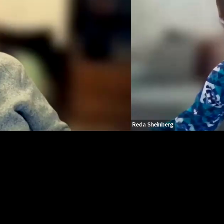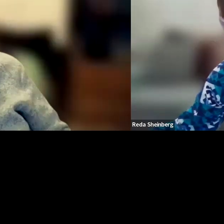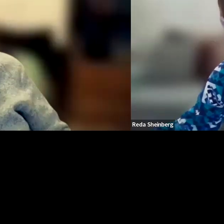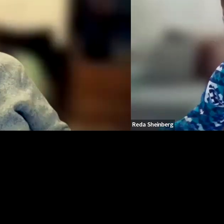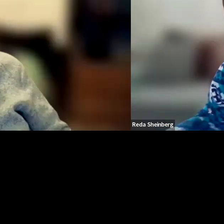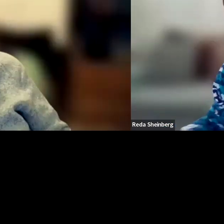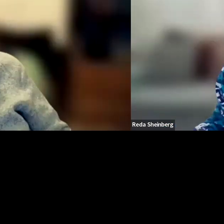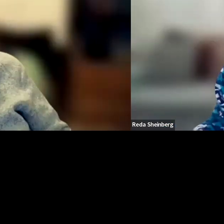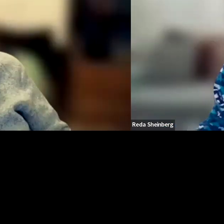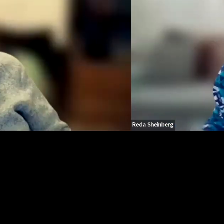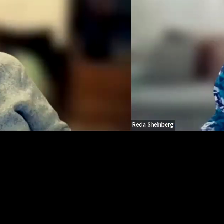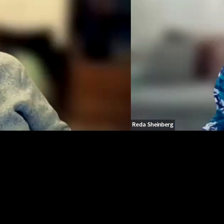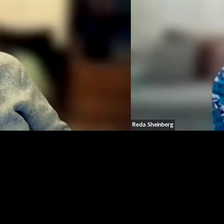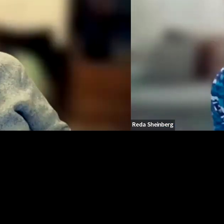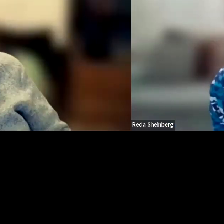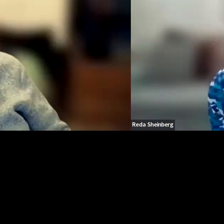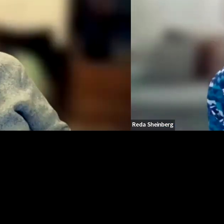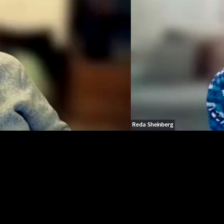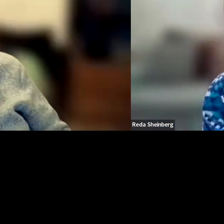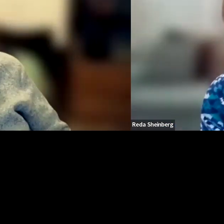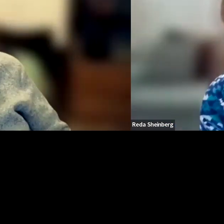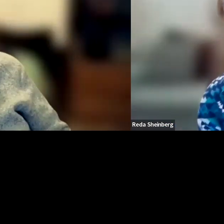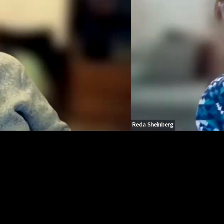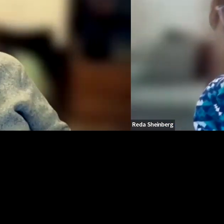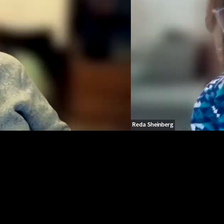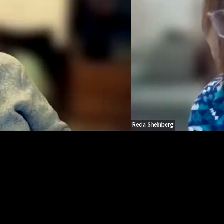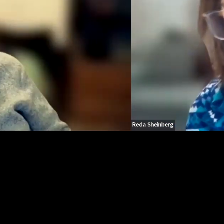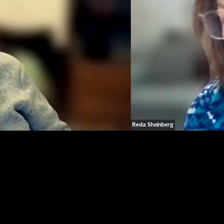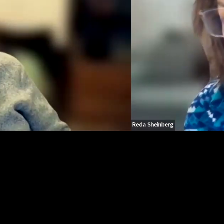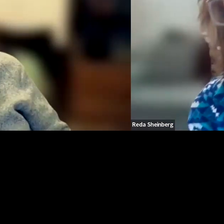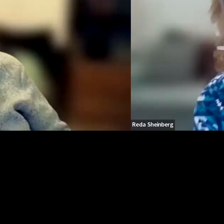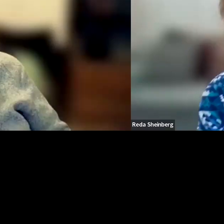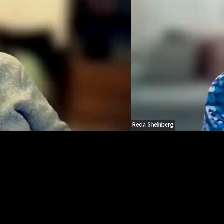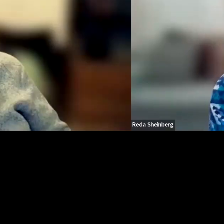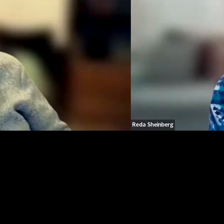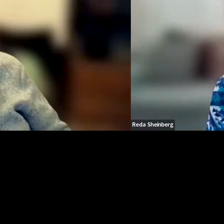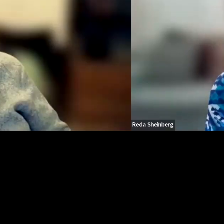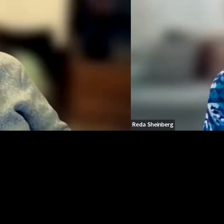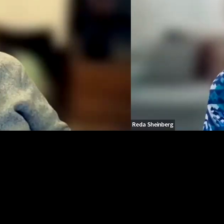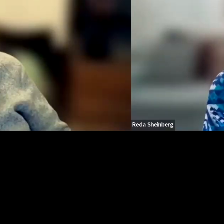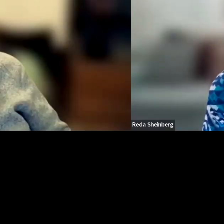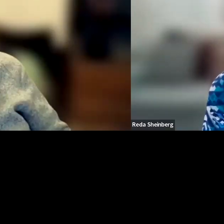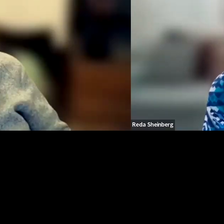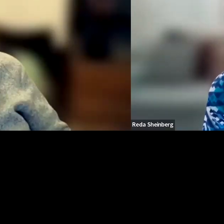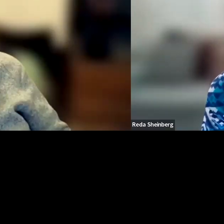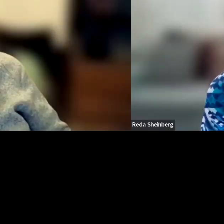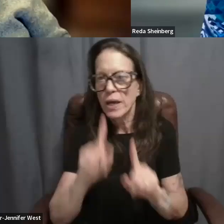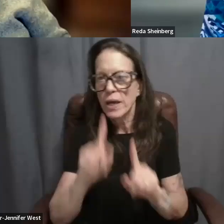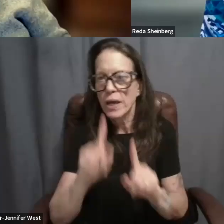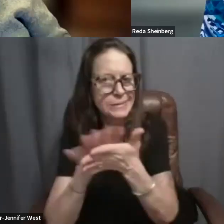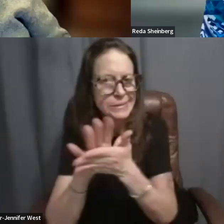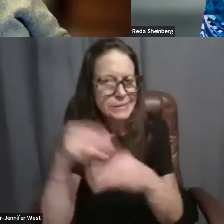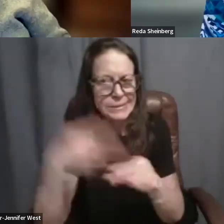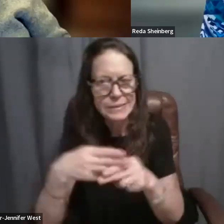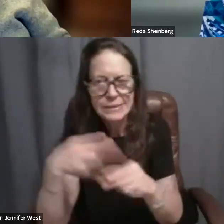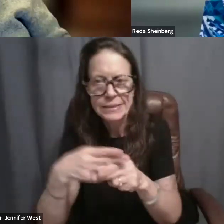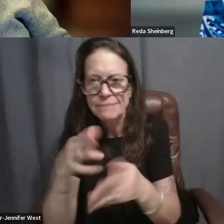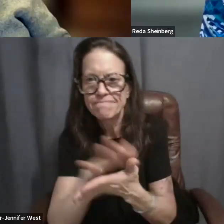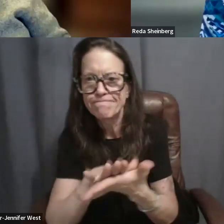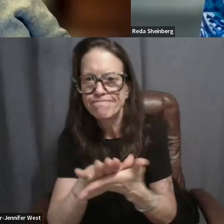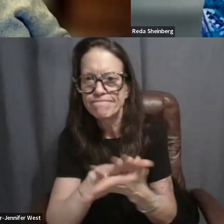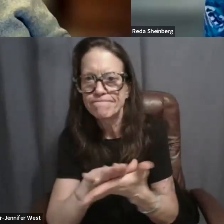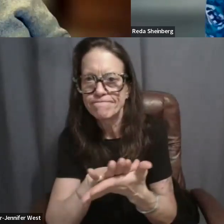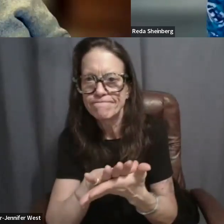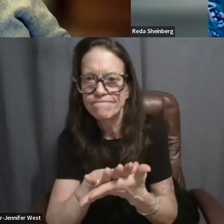of the places we went to find staff was through Indeed. I don't know if it's still a good way, because I haven't looked for staff, let's say, in 8